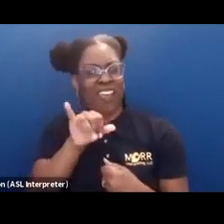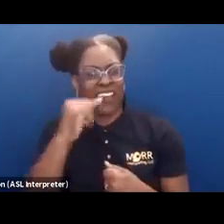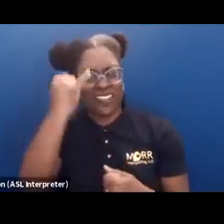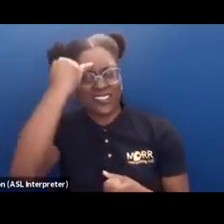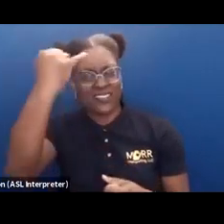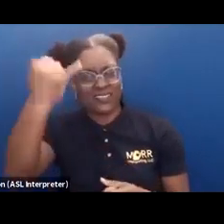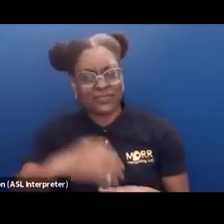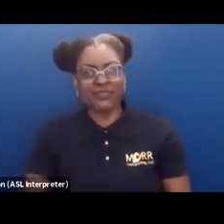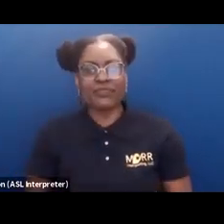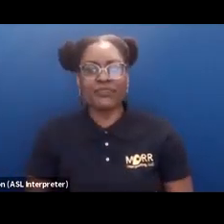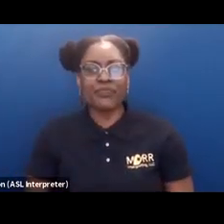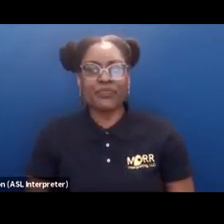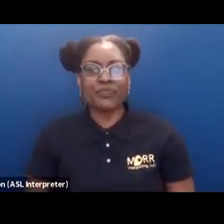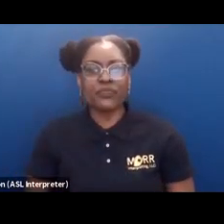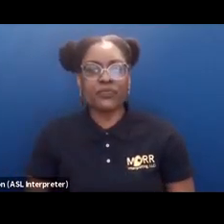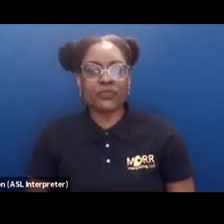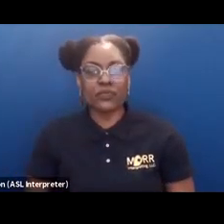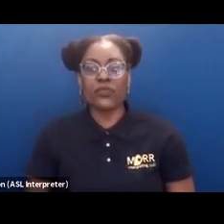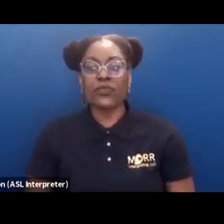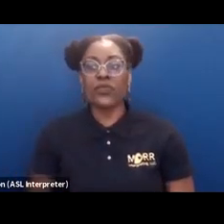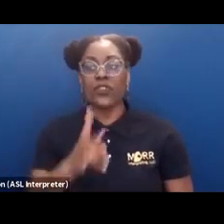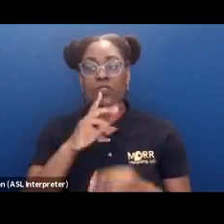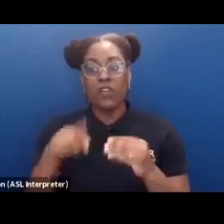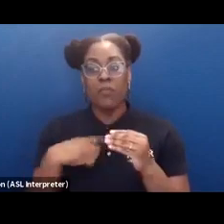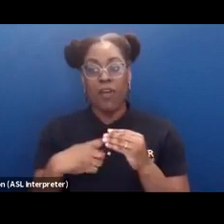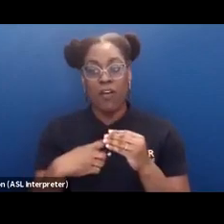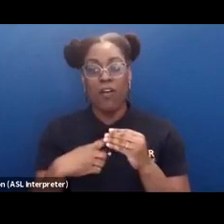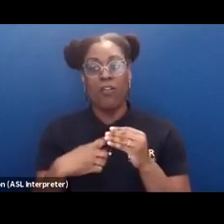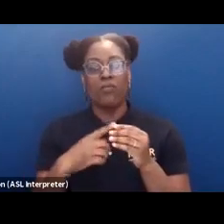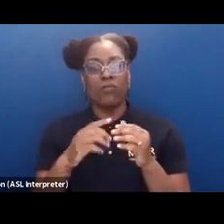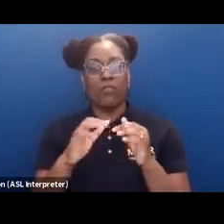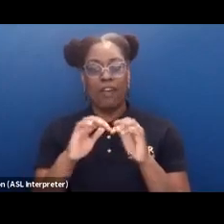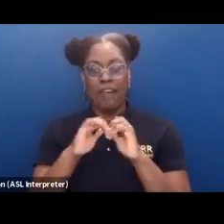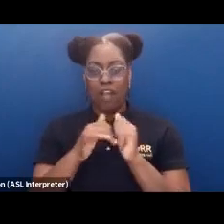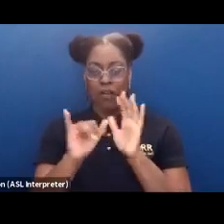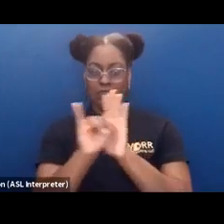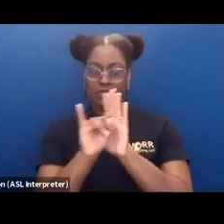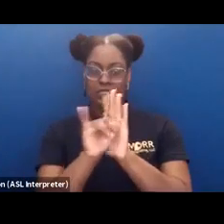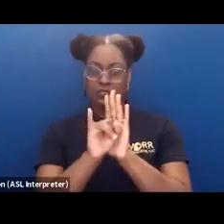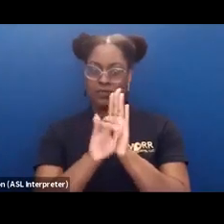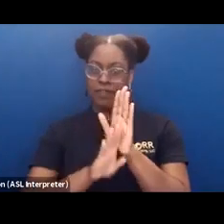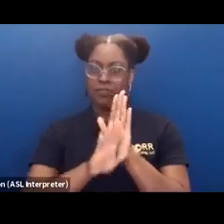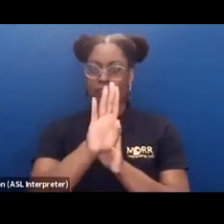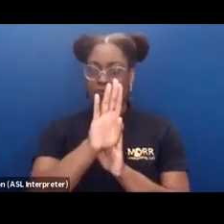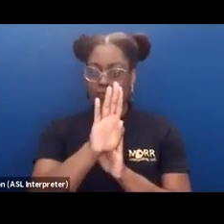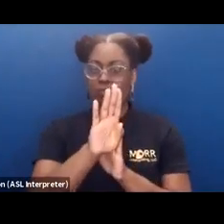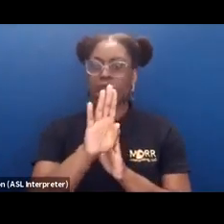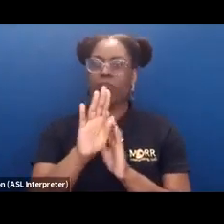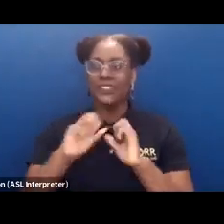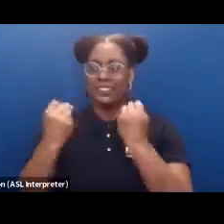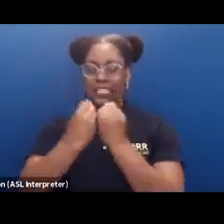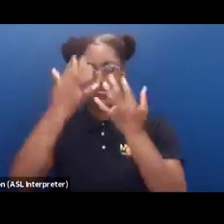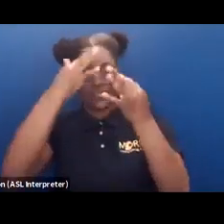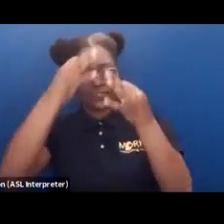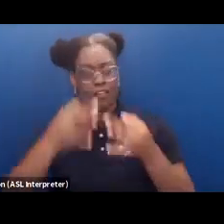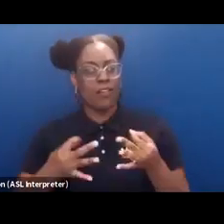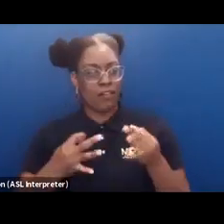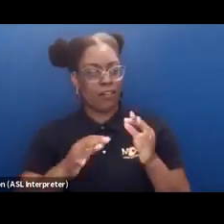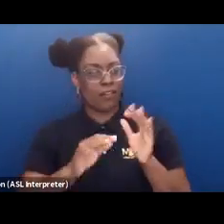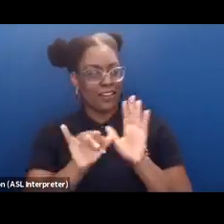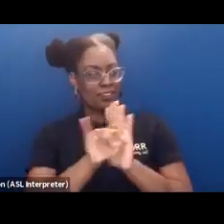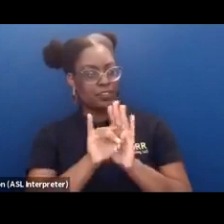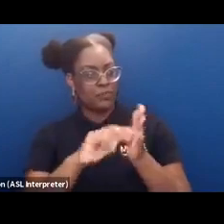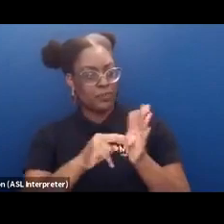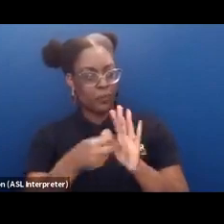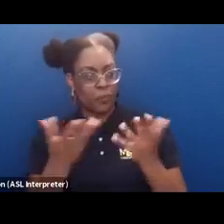the forces that create these identities, rather than to locate these identities as either competitive with each